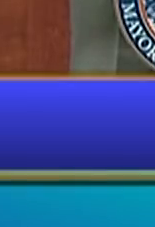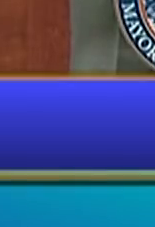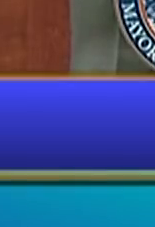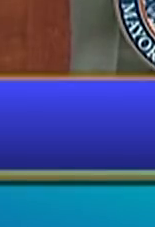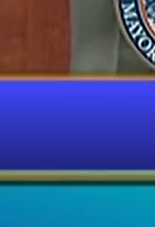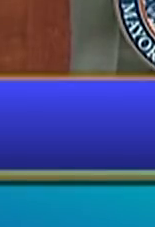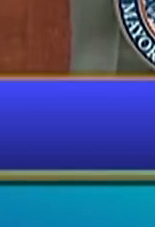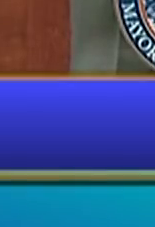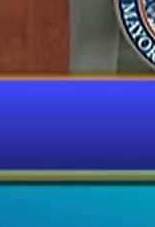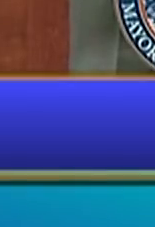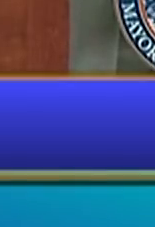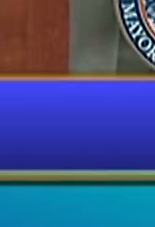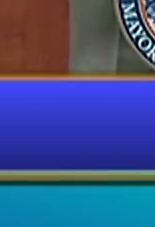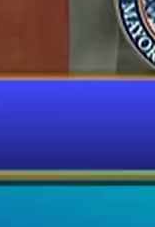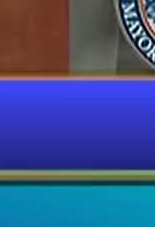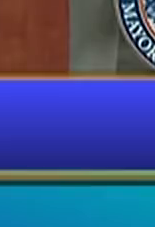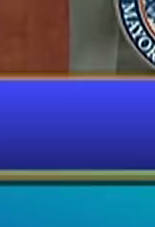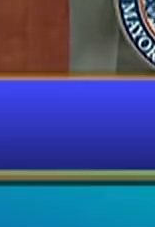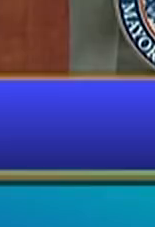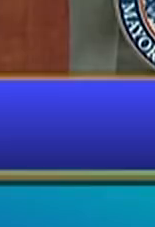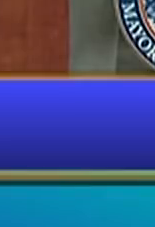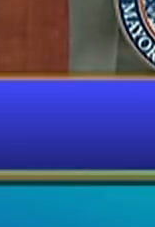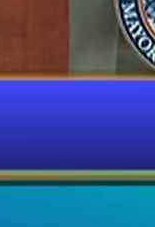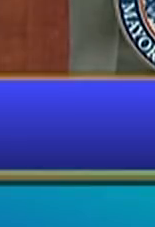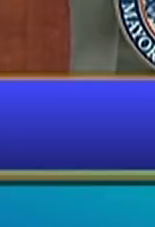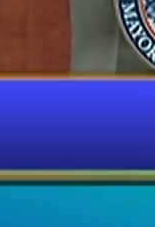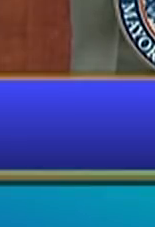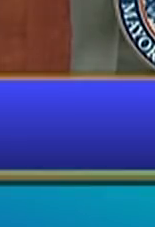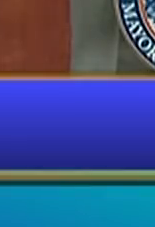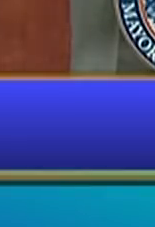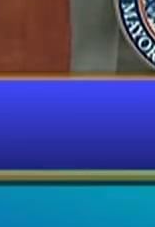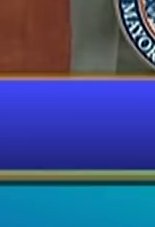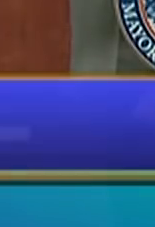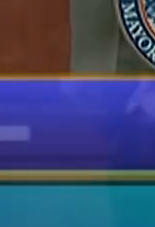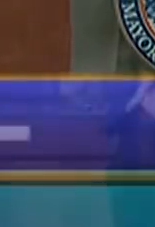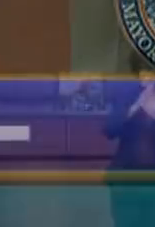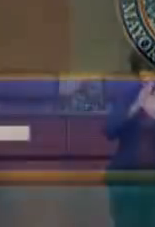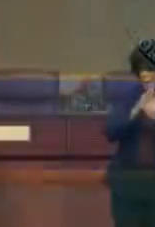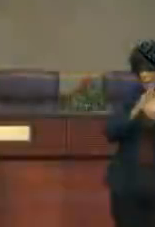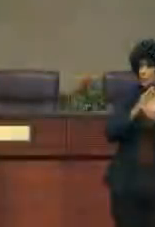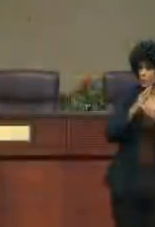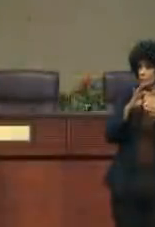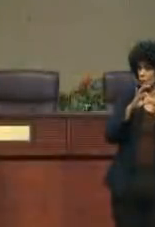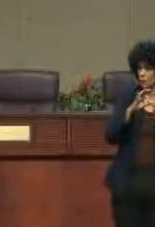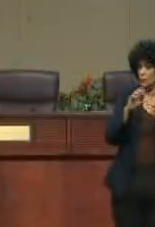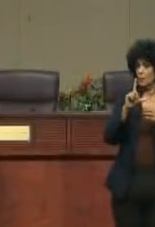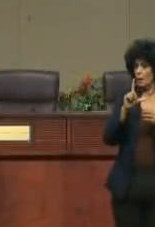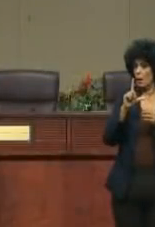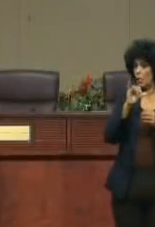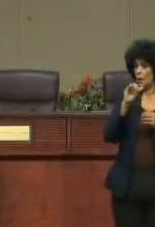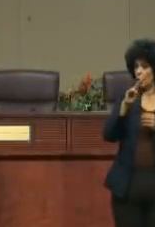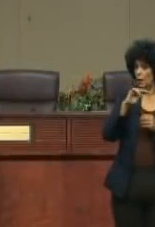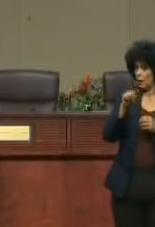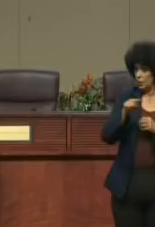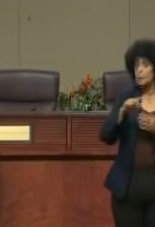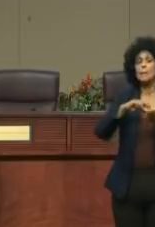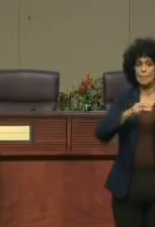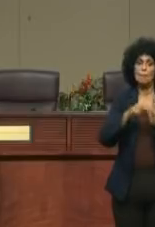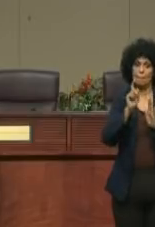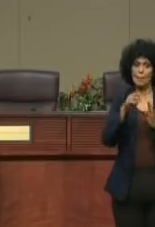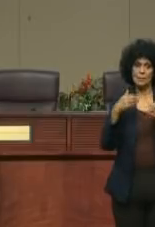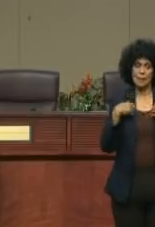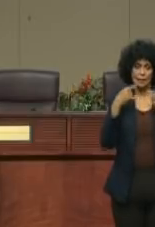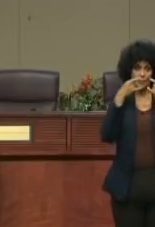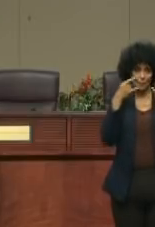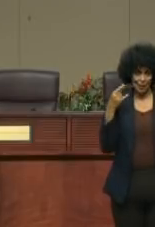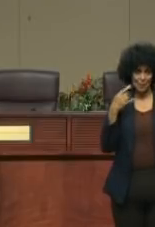boards our Lynx buses will be required to wear face coverings. And so we walked in with it, and you'll see